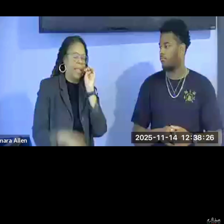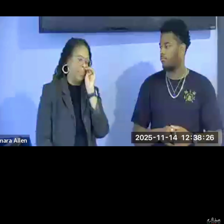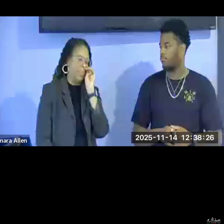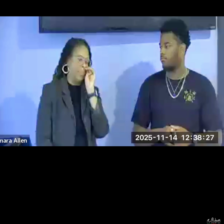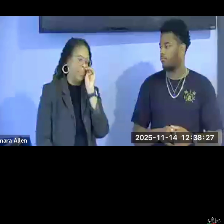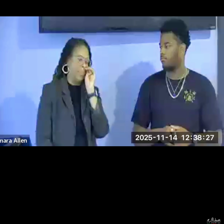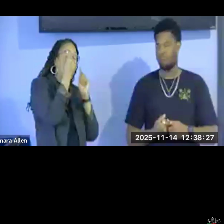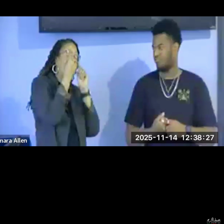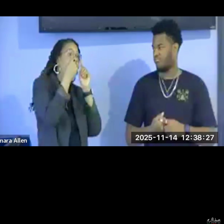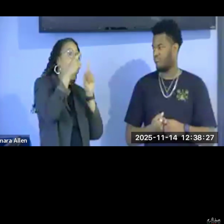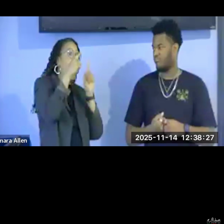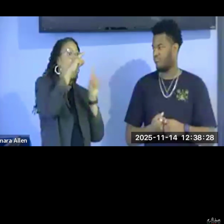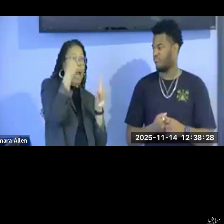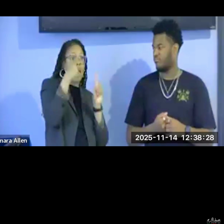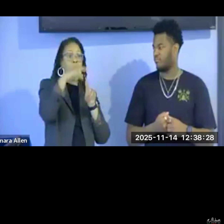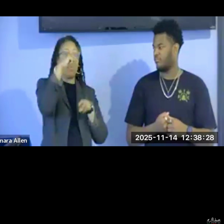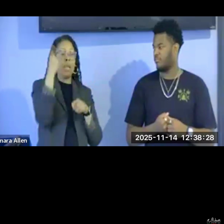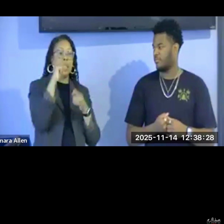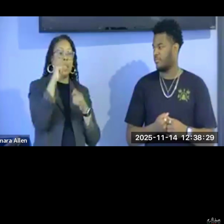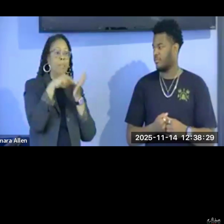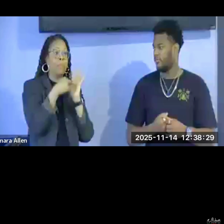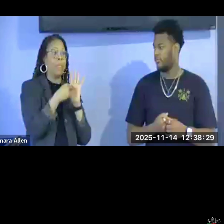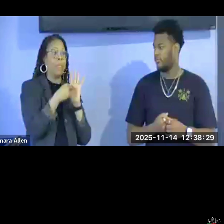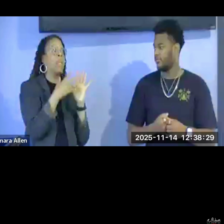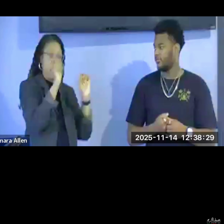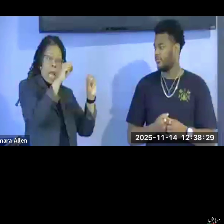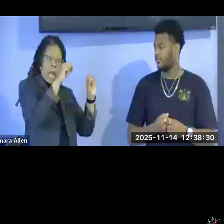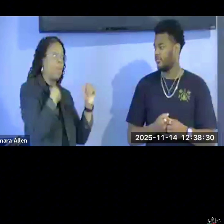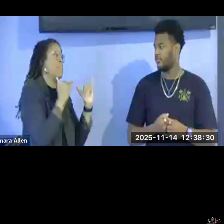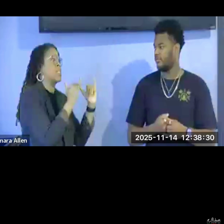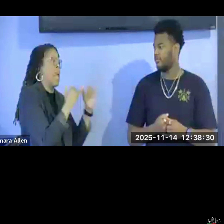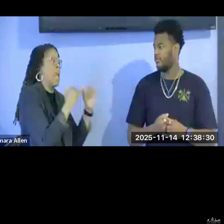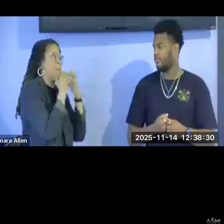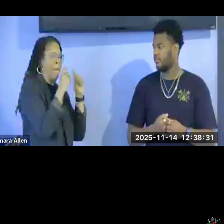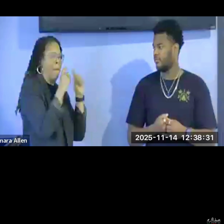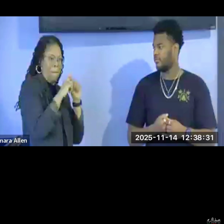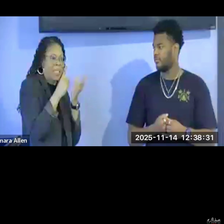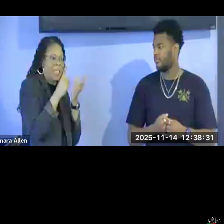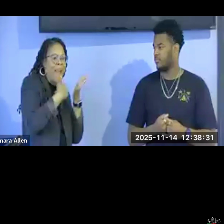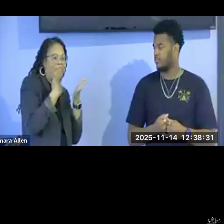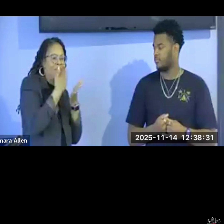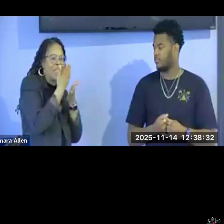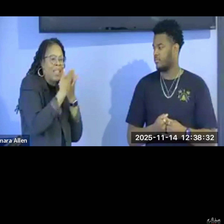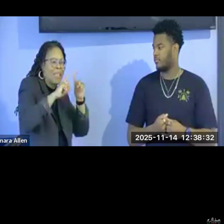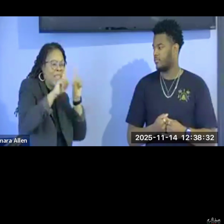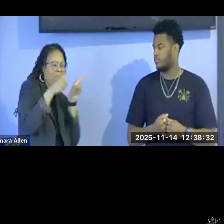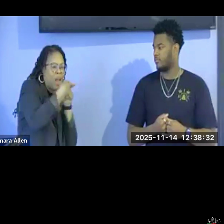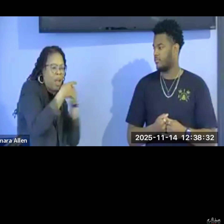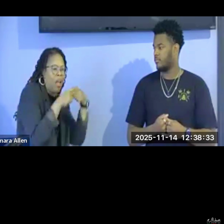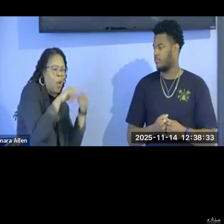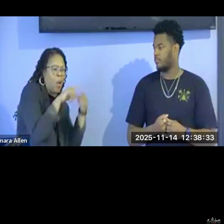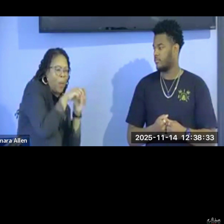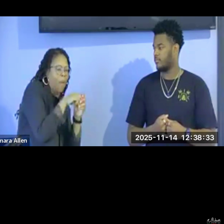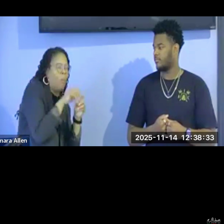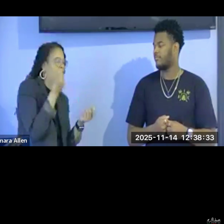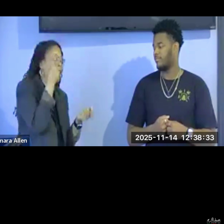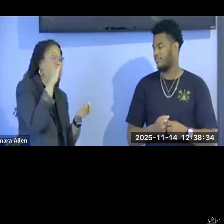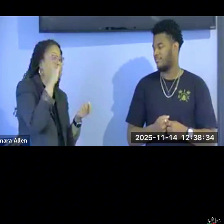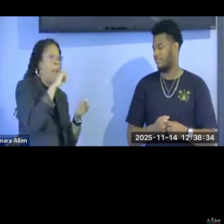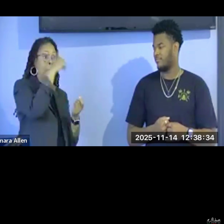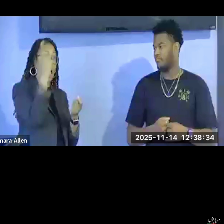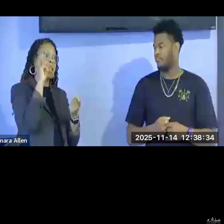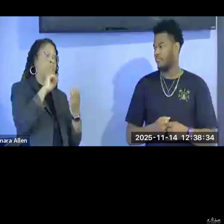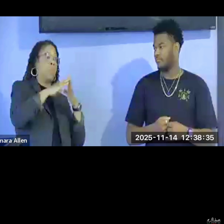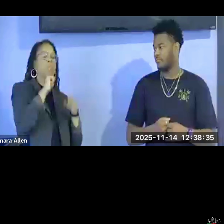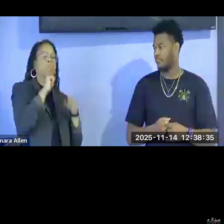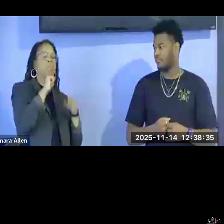and then the non-American. And so a lot of that does exist. And it could be that you have those shared values,